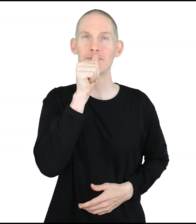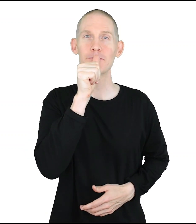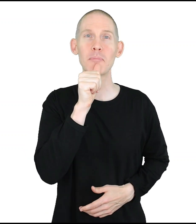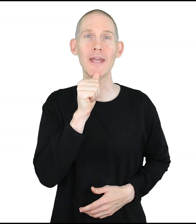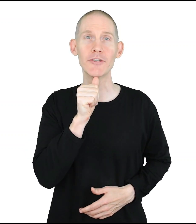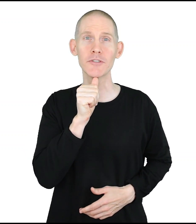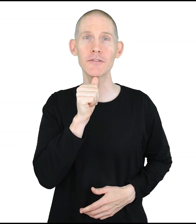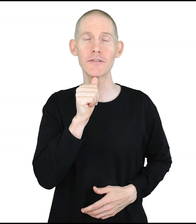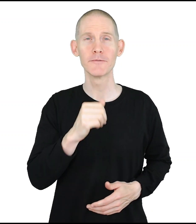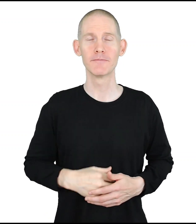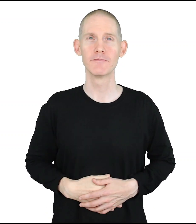patient,